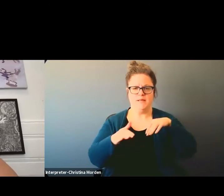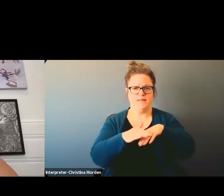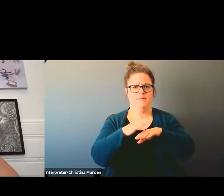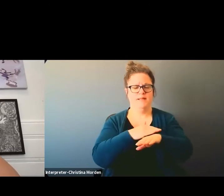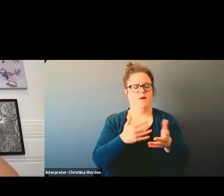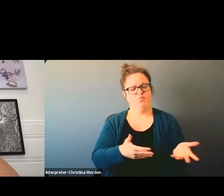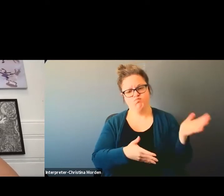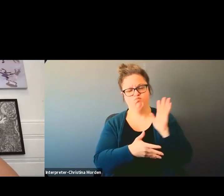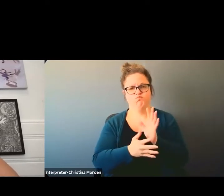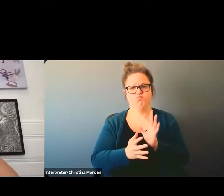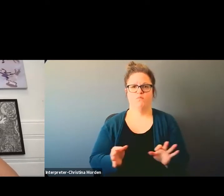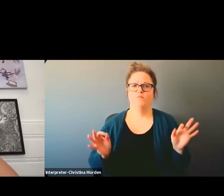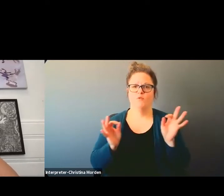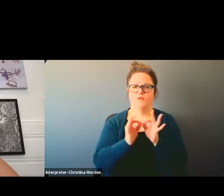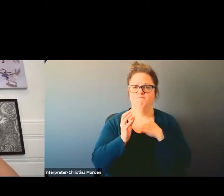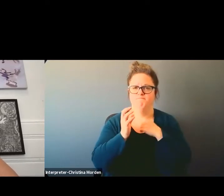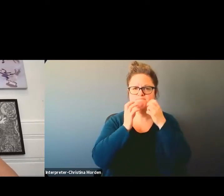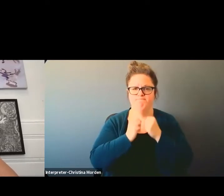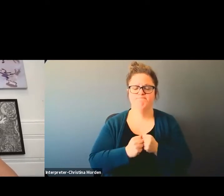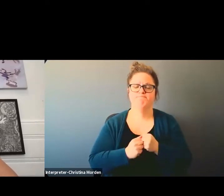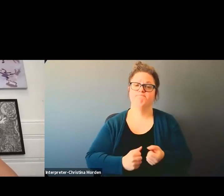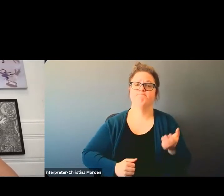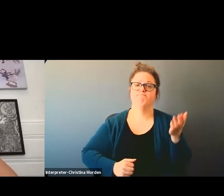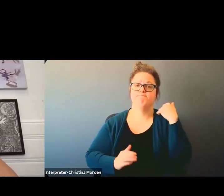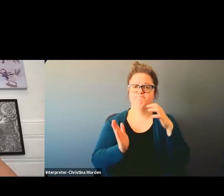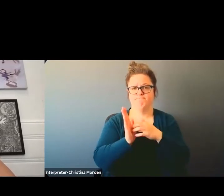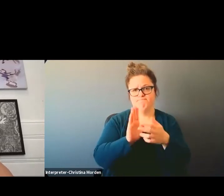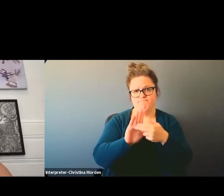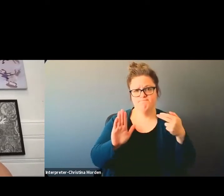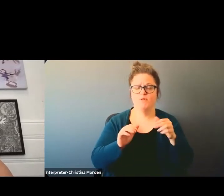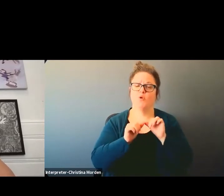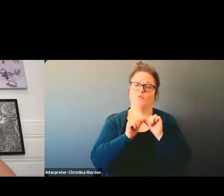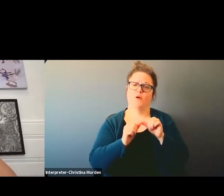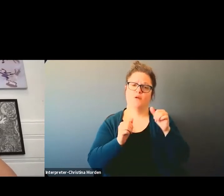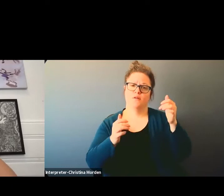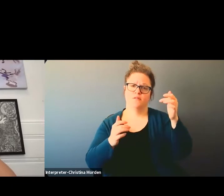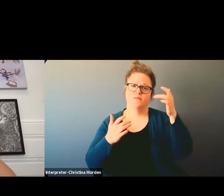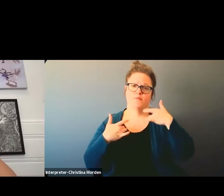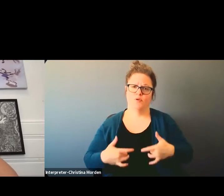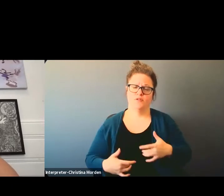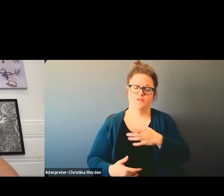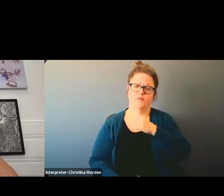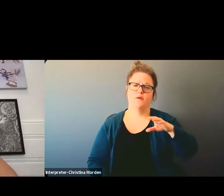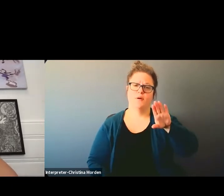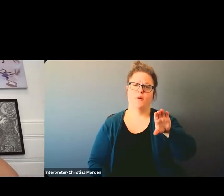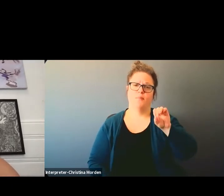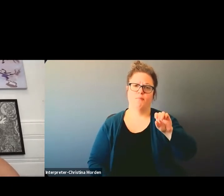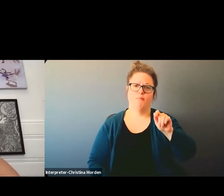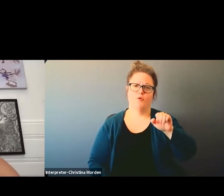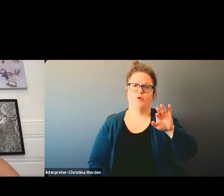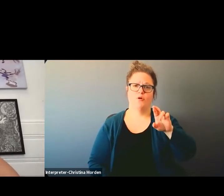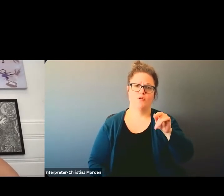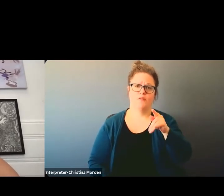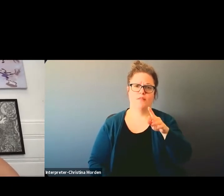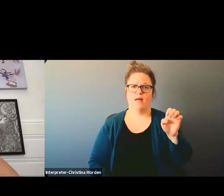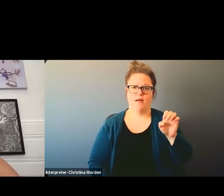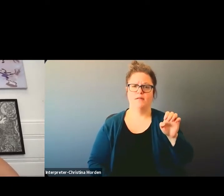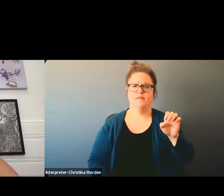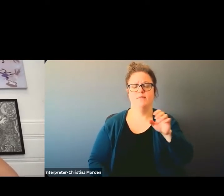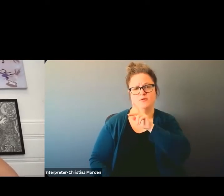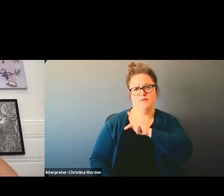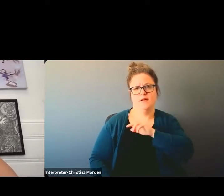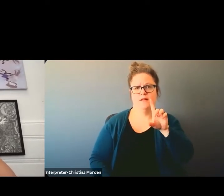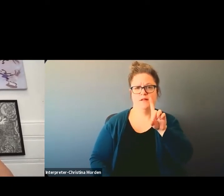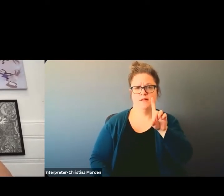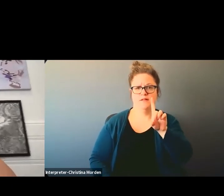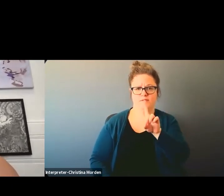me. I was diagnosed with chronic depression and borderline personality disorder after my first day at a psychiatric ward in the